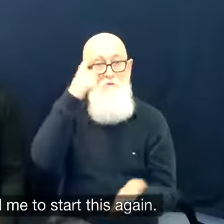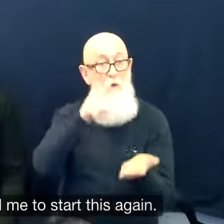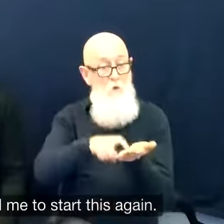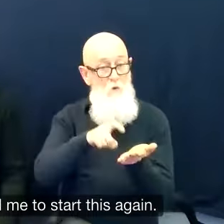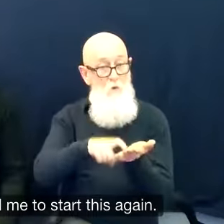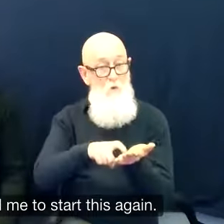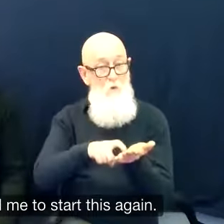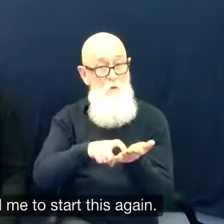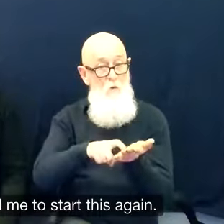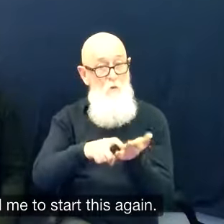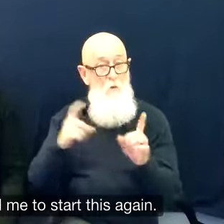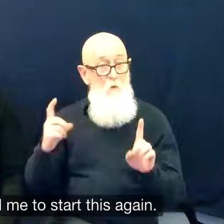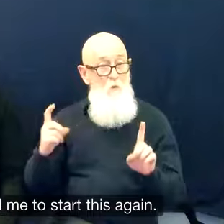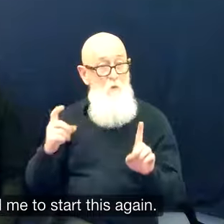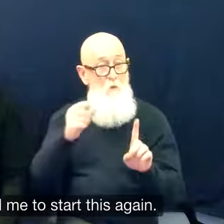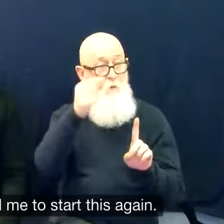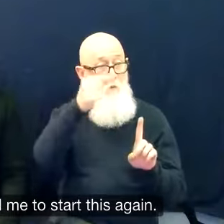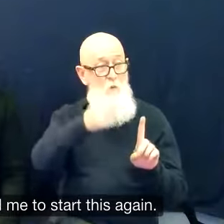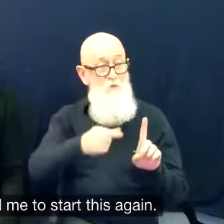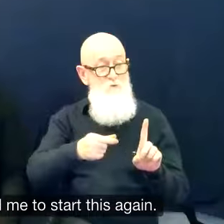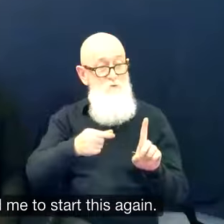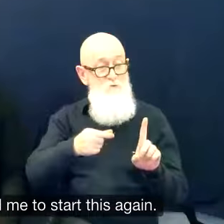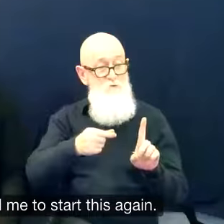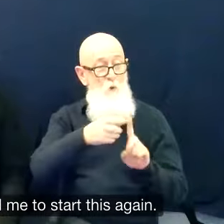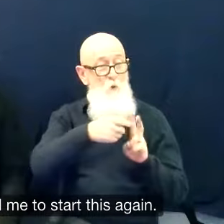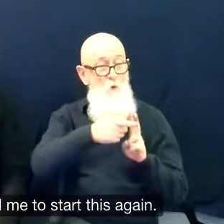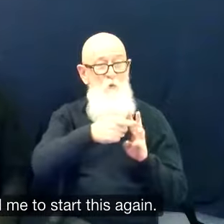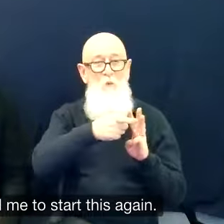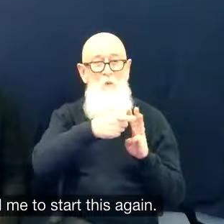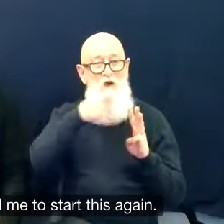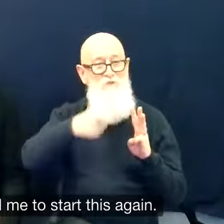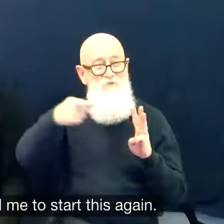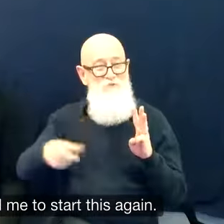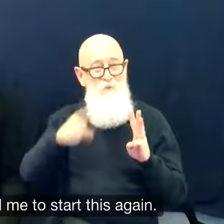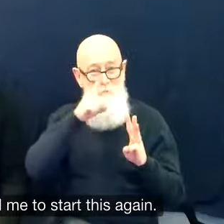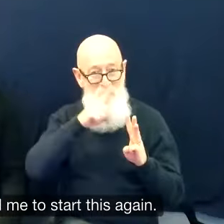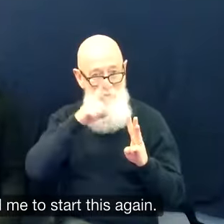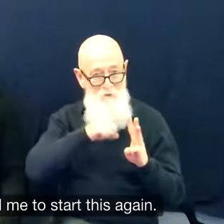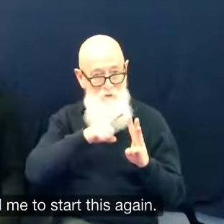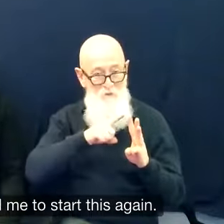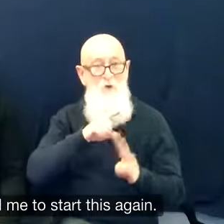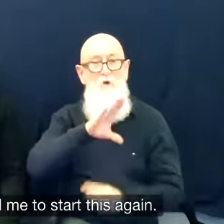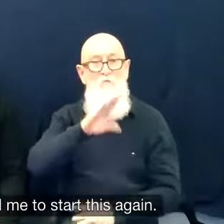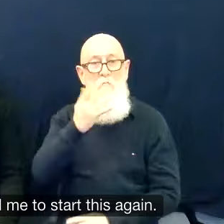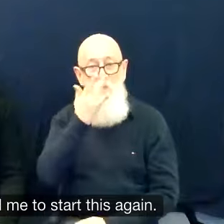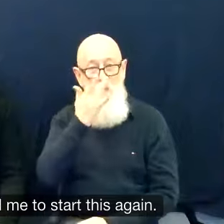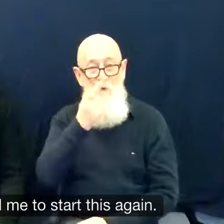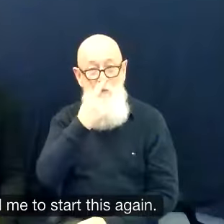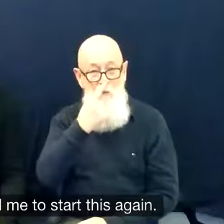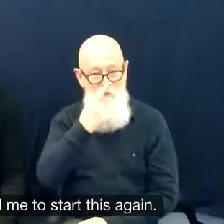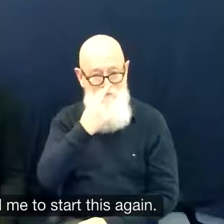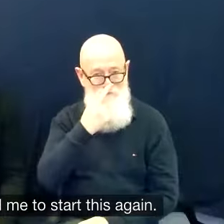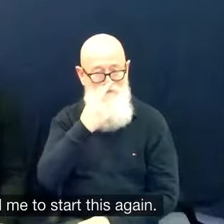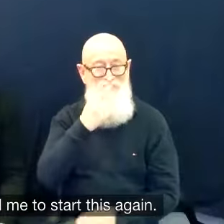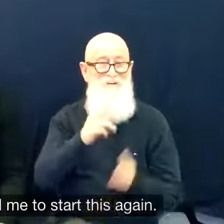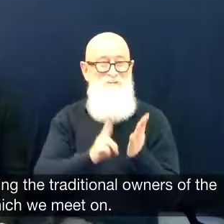the Wurundjeri people of the Kulin Nation, who are the traditional custodians of the land on